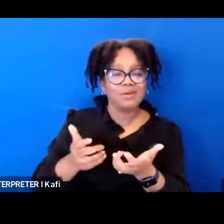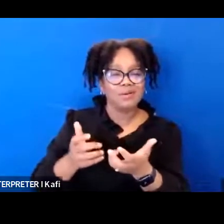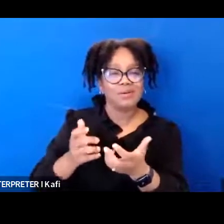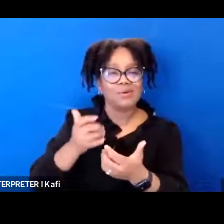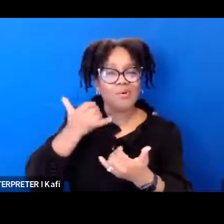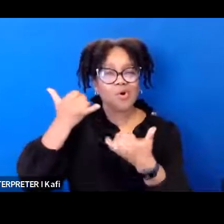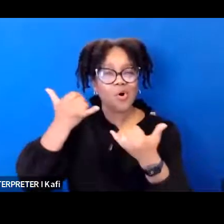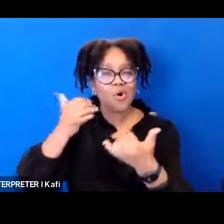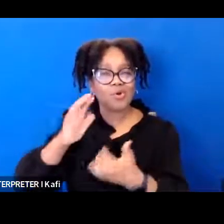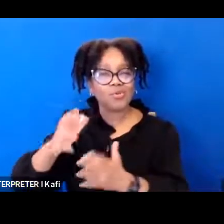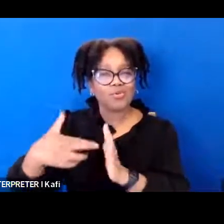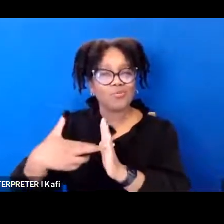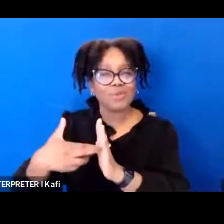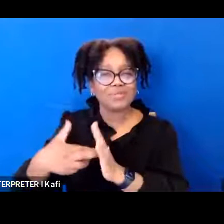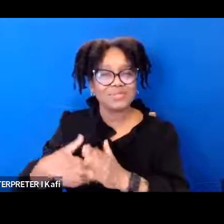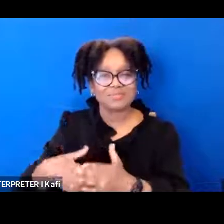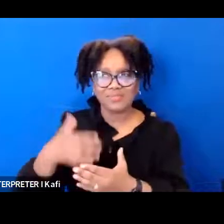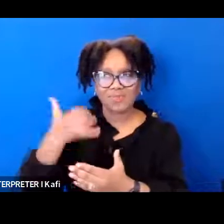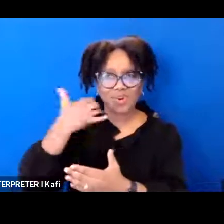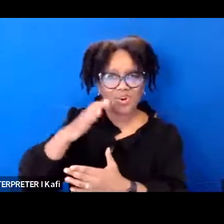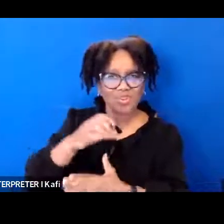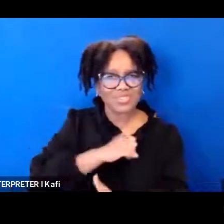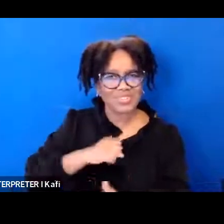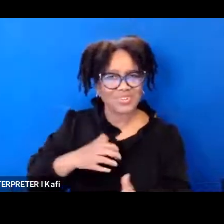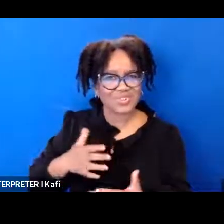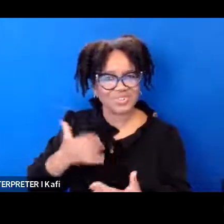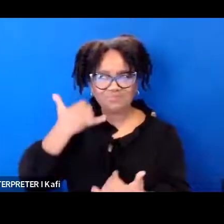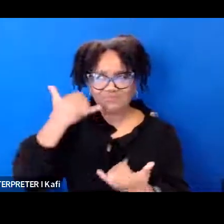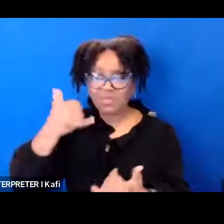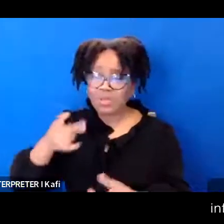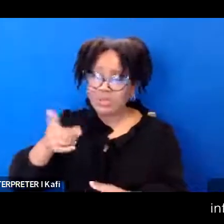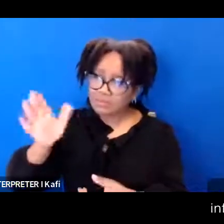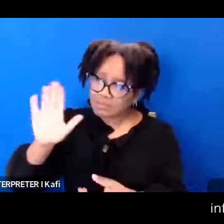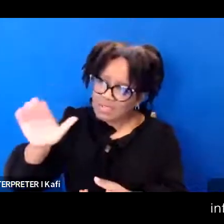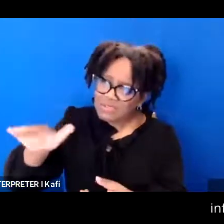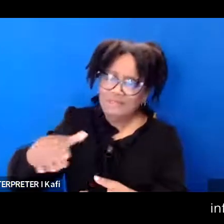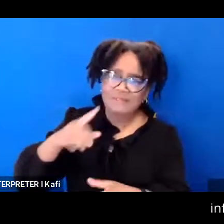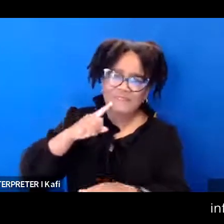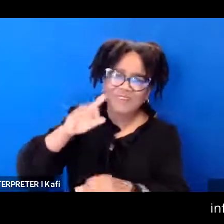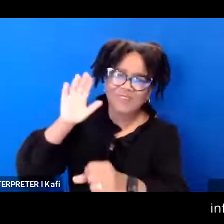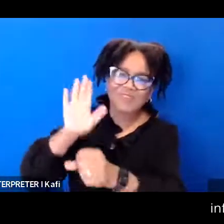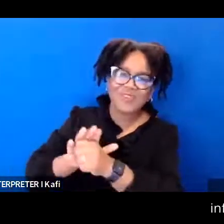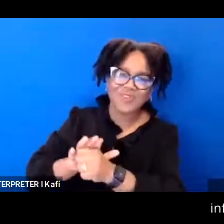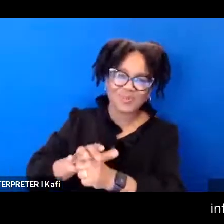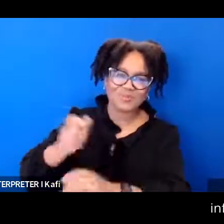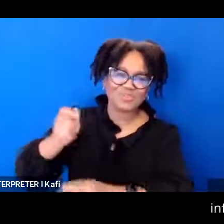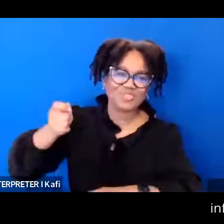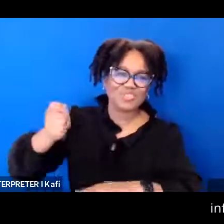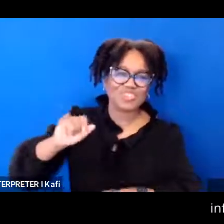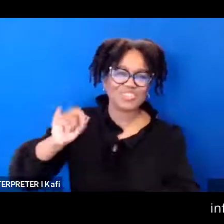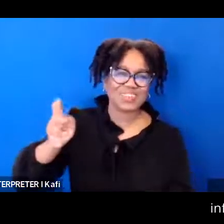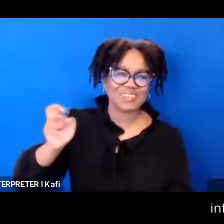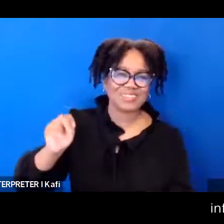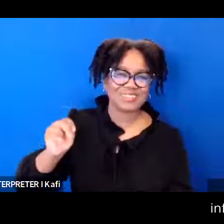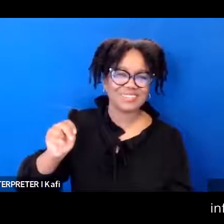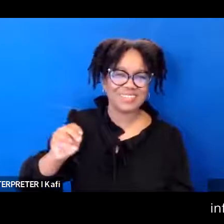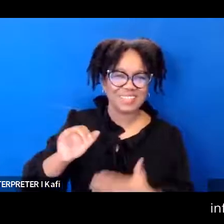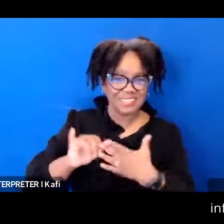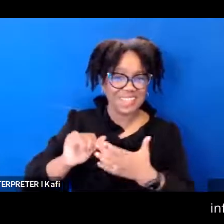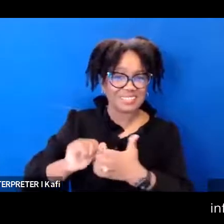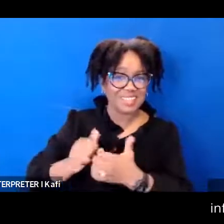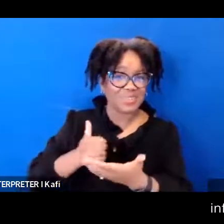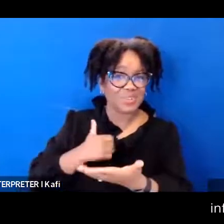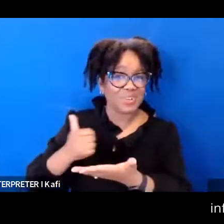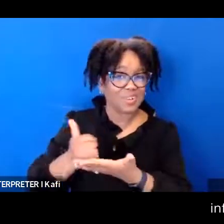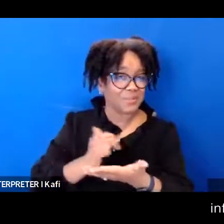tell your senators to confirm judge jackson and your received information